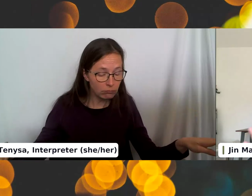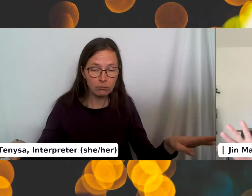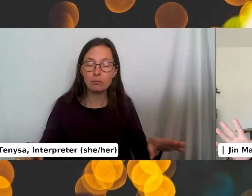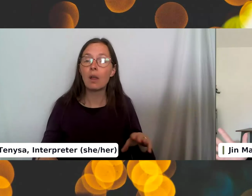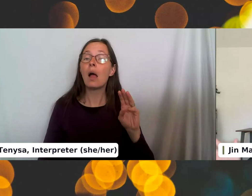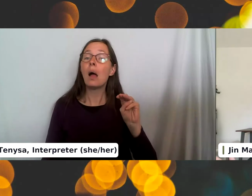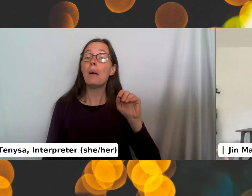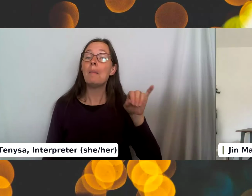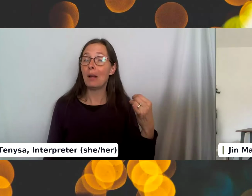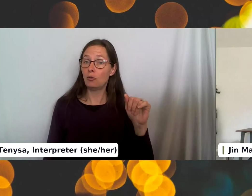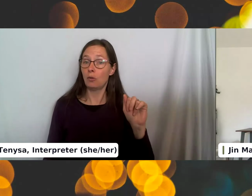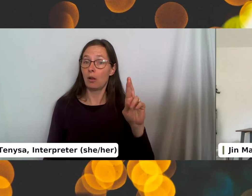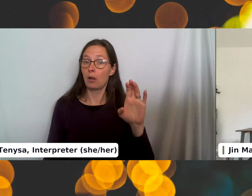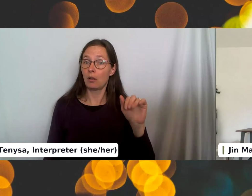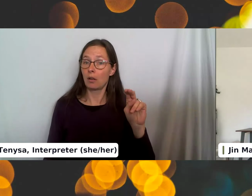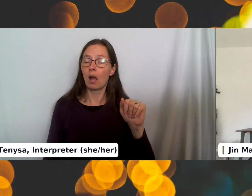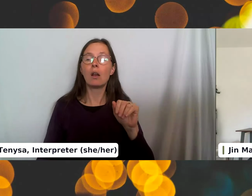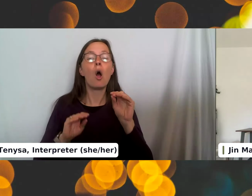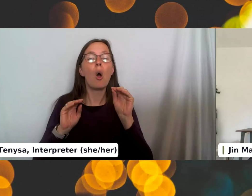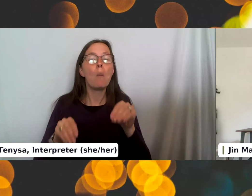major arcana cards in order.